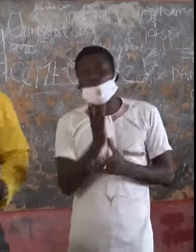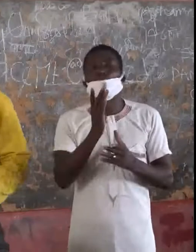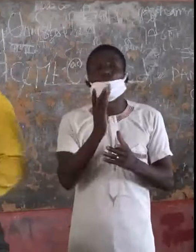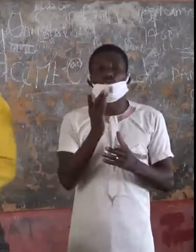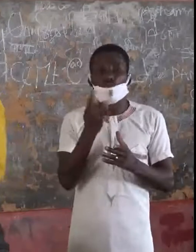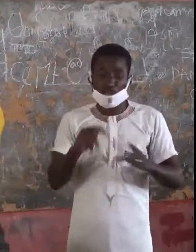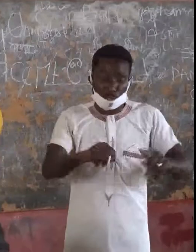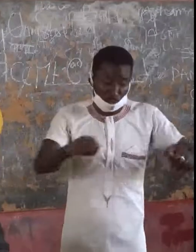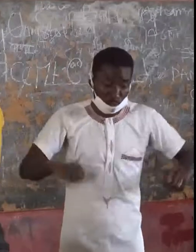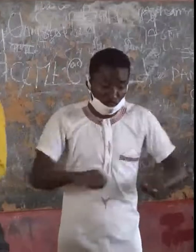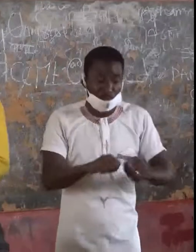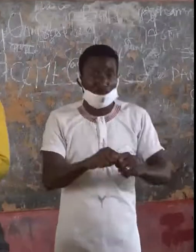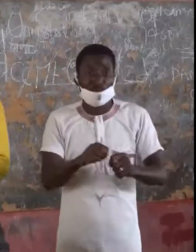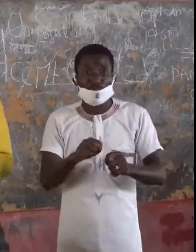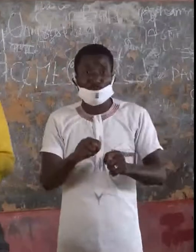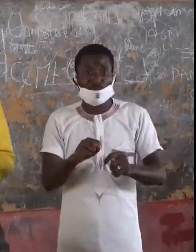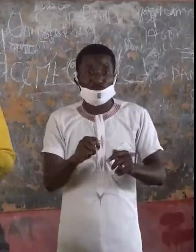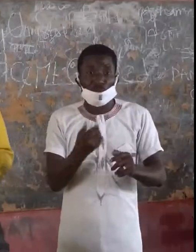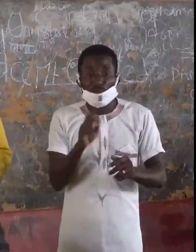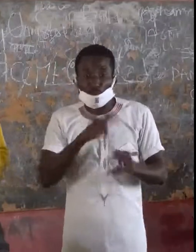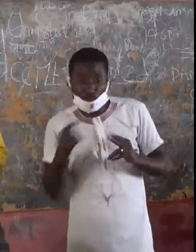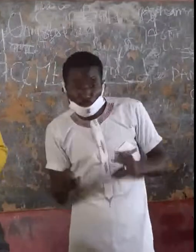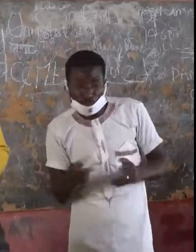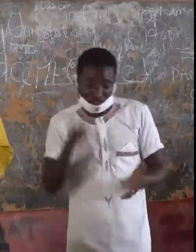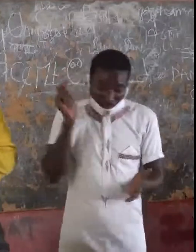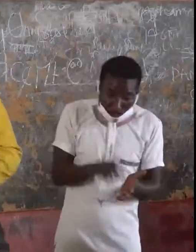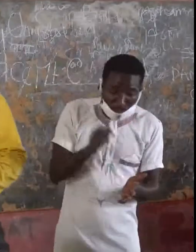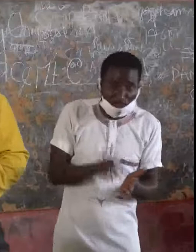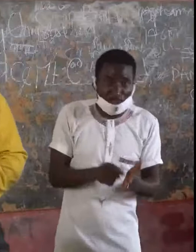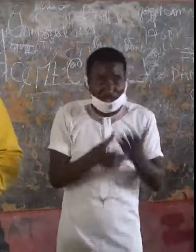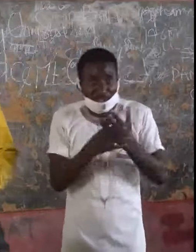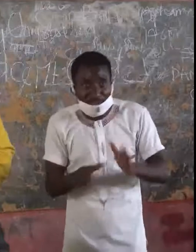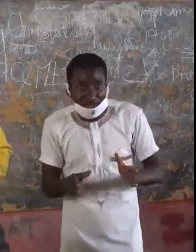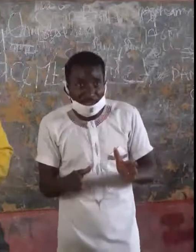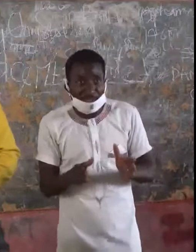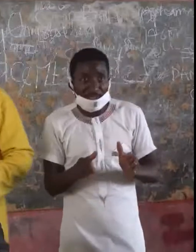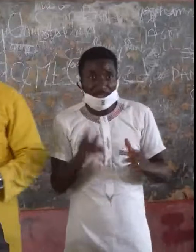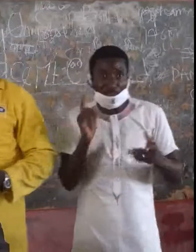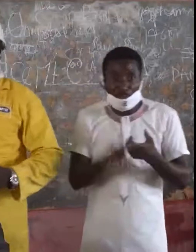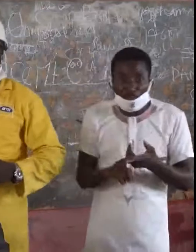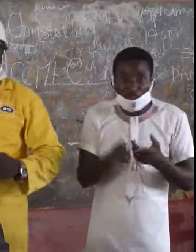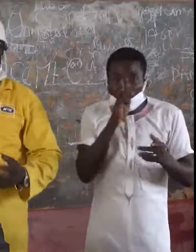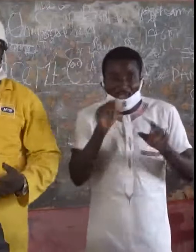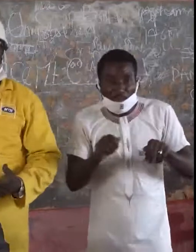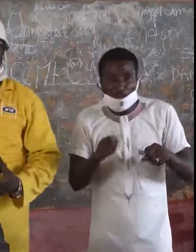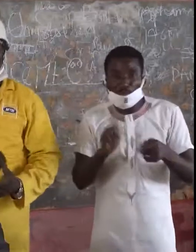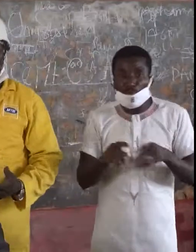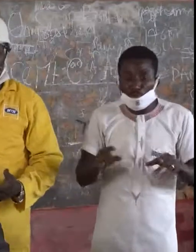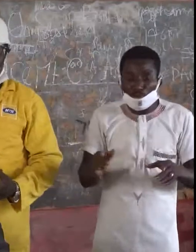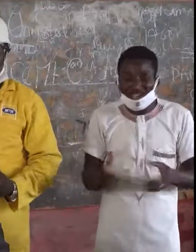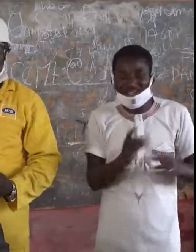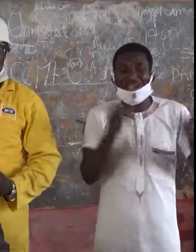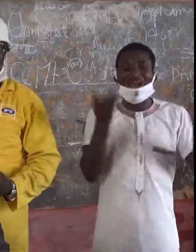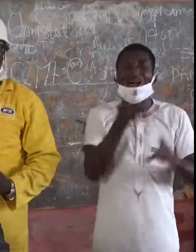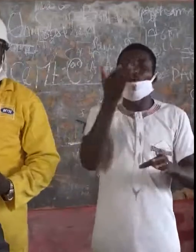surface table with the scriber, the steel rule, and the punch, the divider, to be able to carry out all the